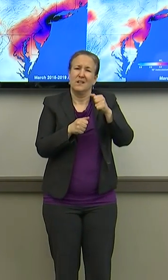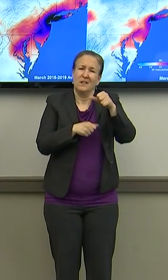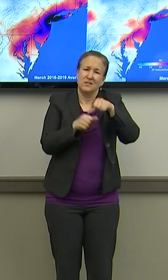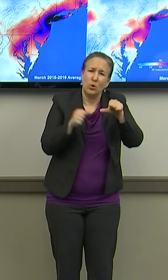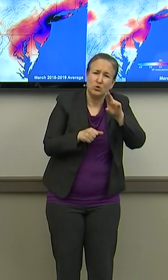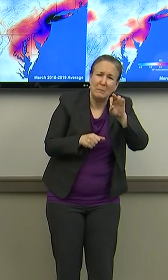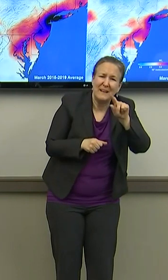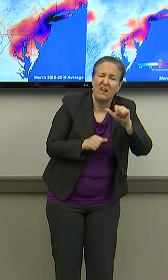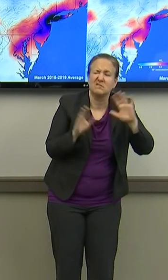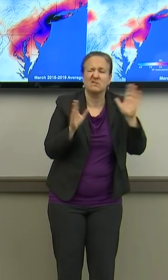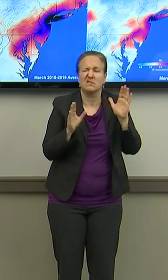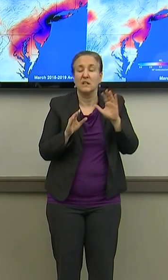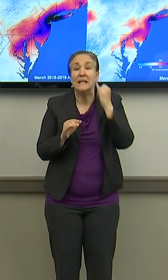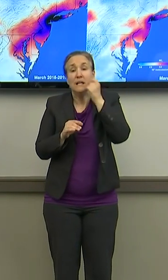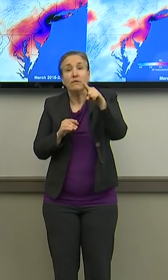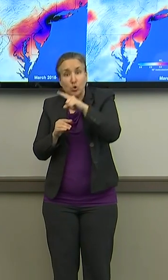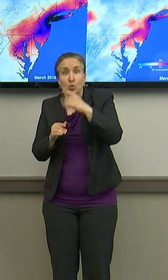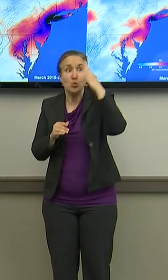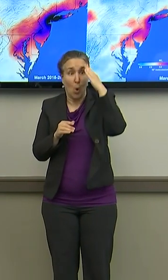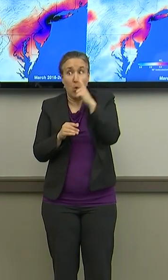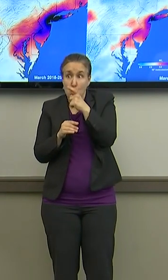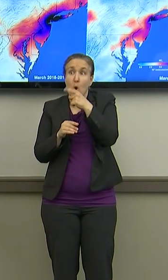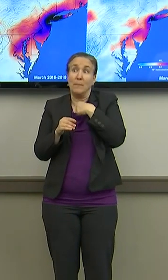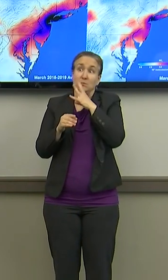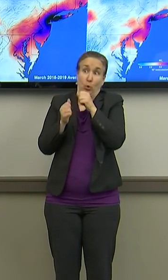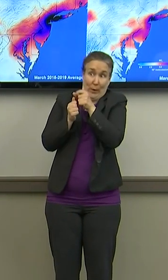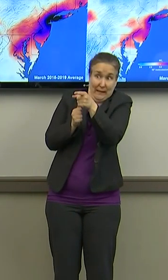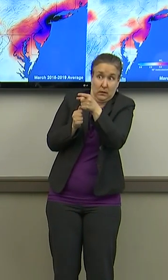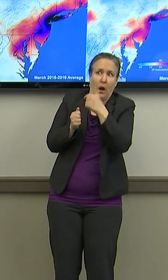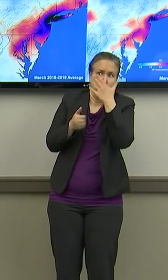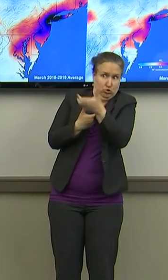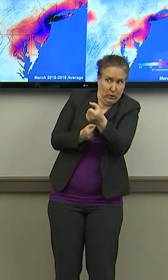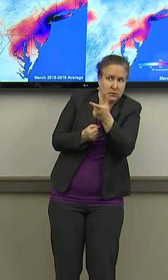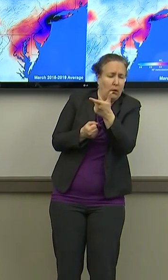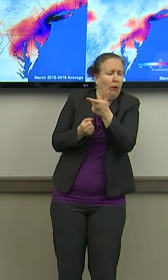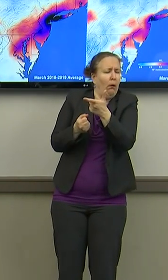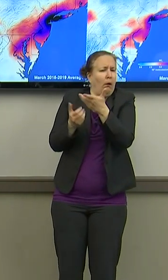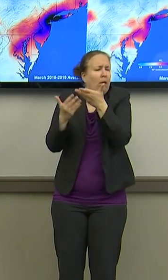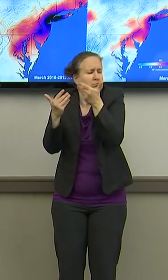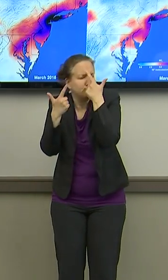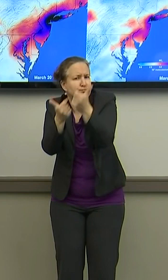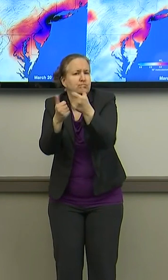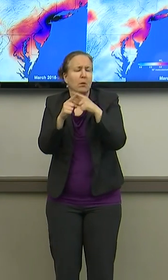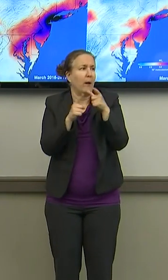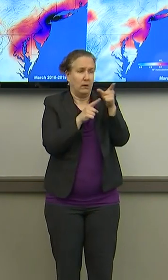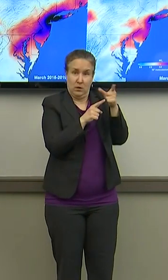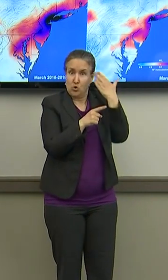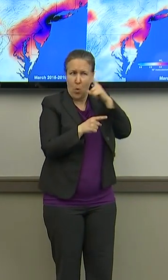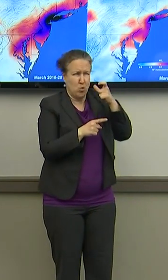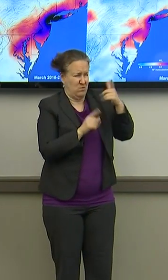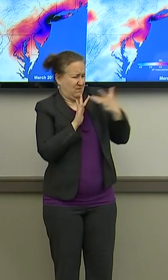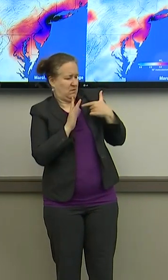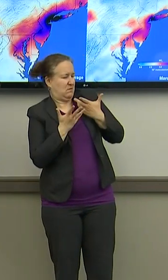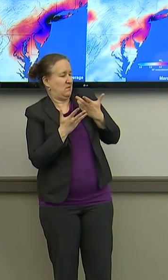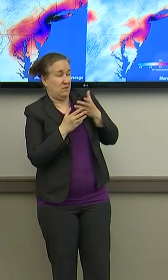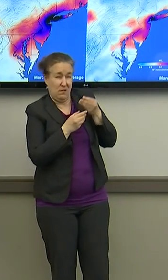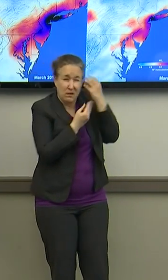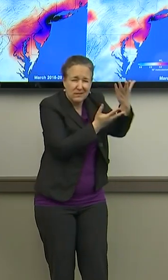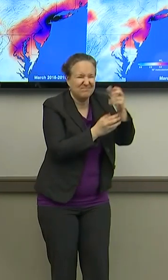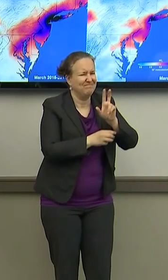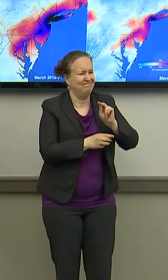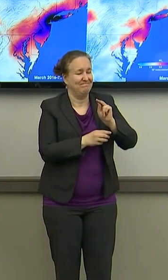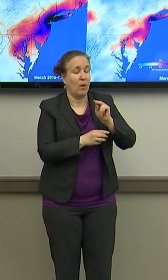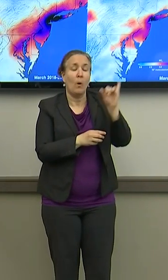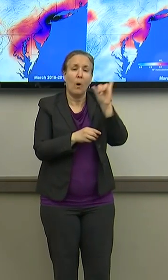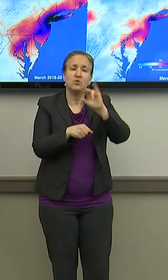you initiated the communication and you know whom you are speaking with. At the national level, the United States Attorney General Bill Barr's office